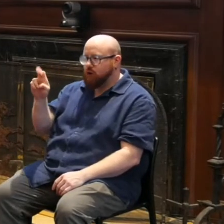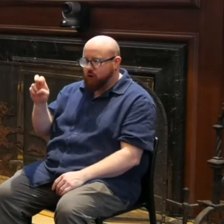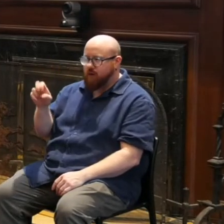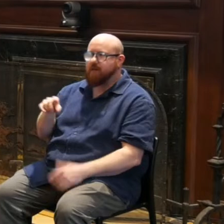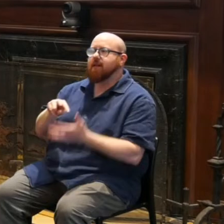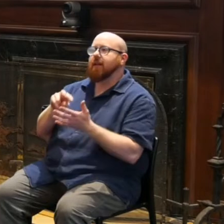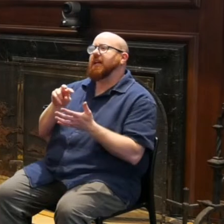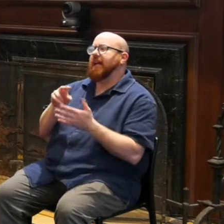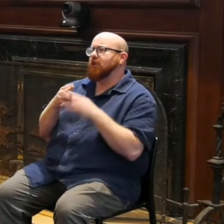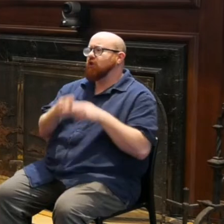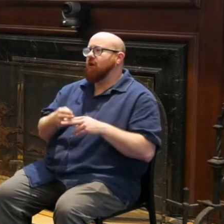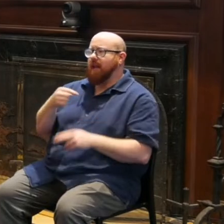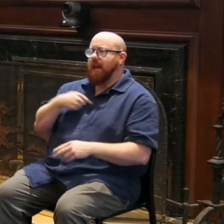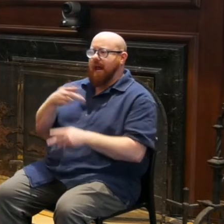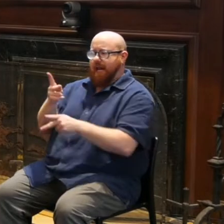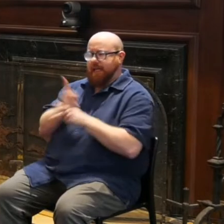Might.